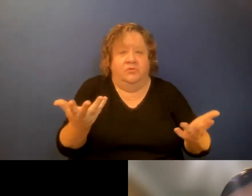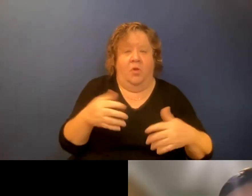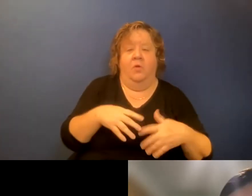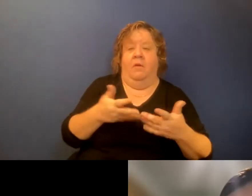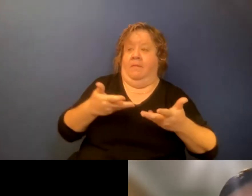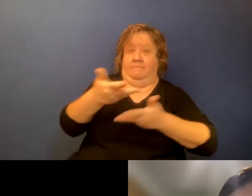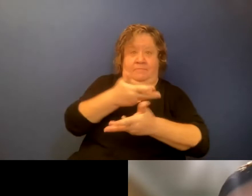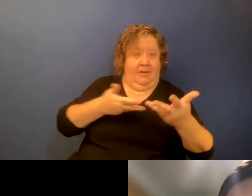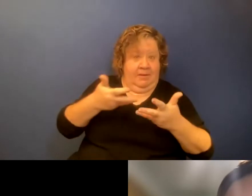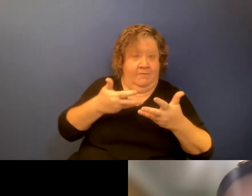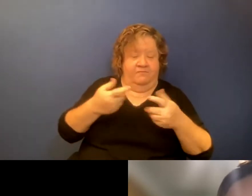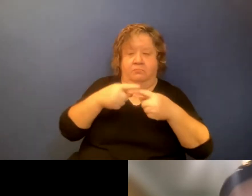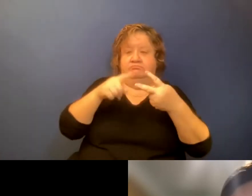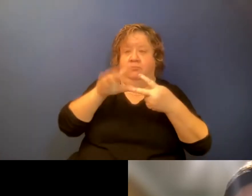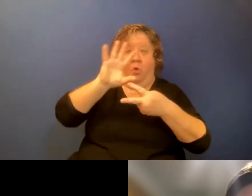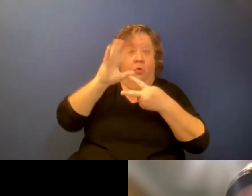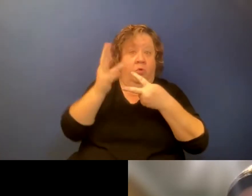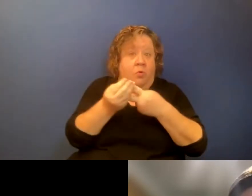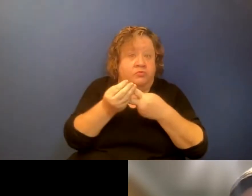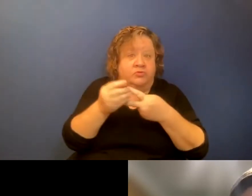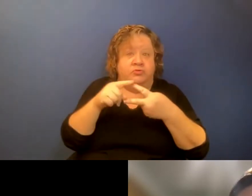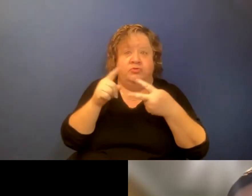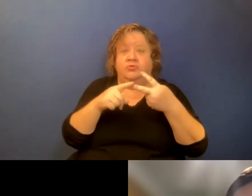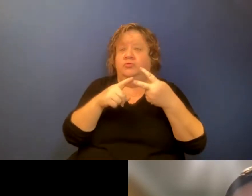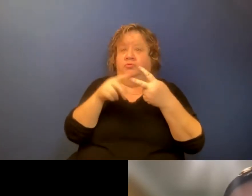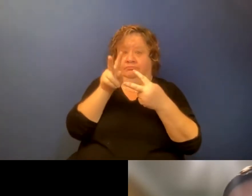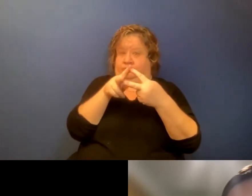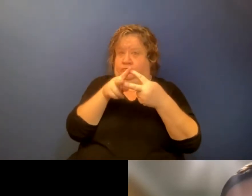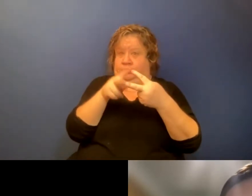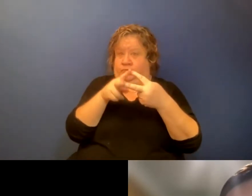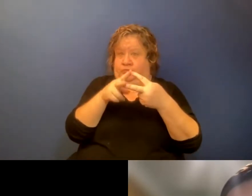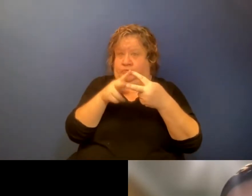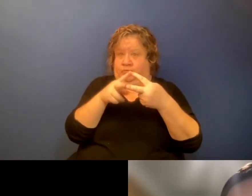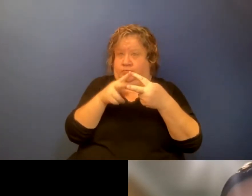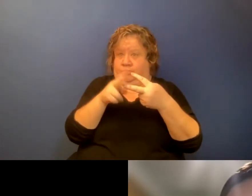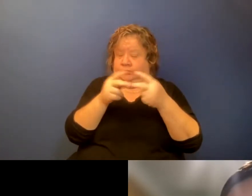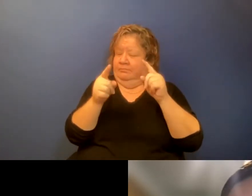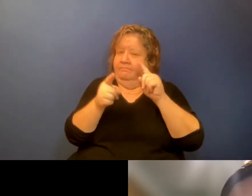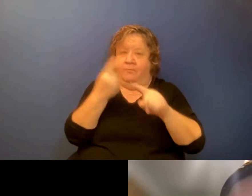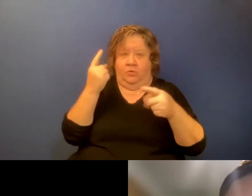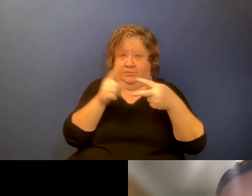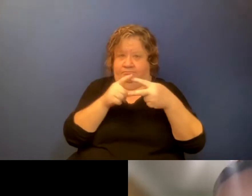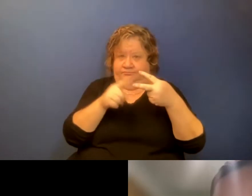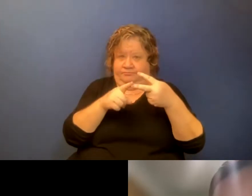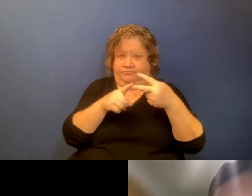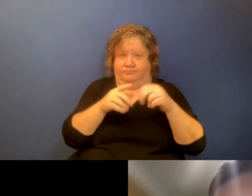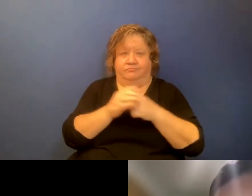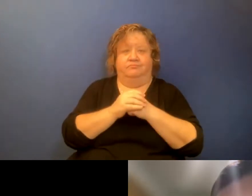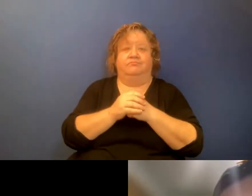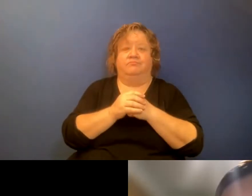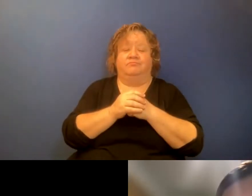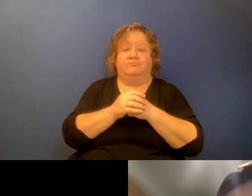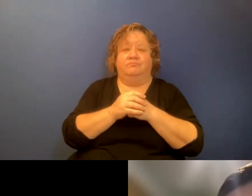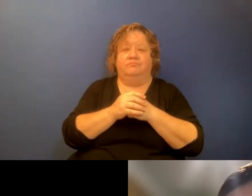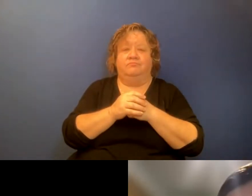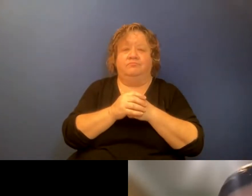them knowing two things. So the first thing we try to keep in mind is that awareness raising alone will not work. It